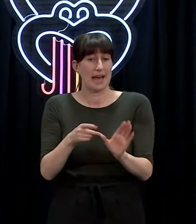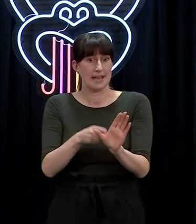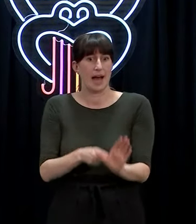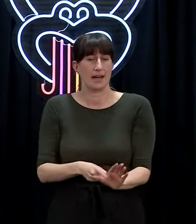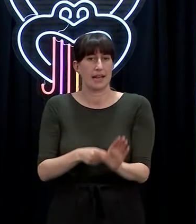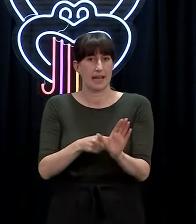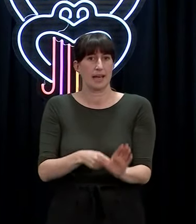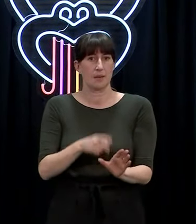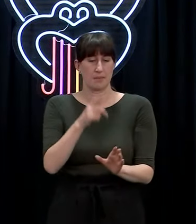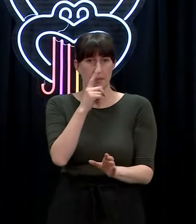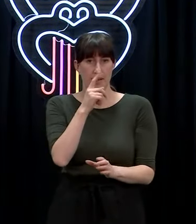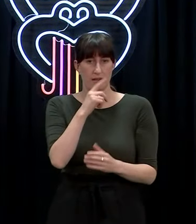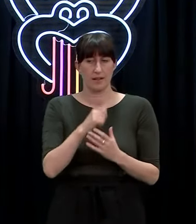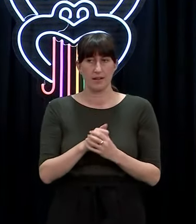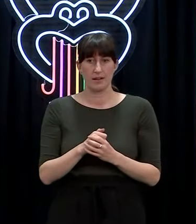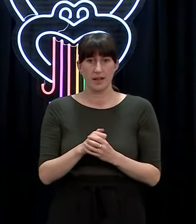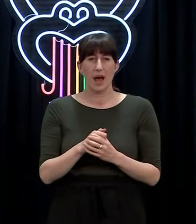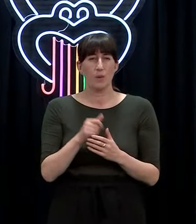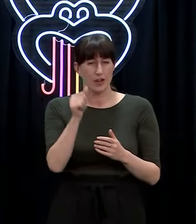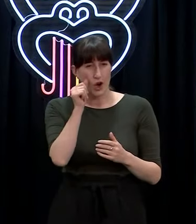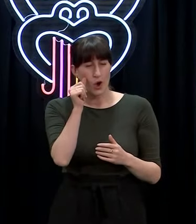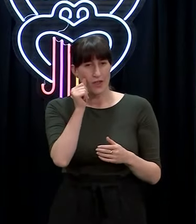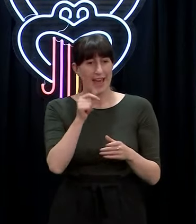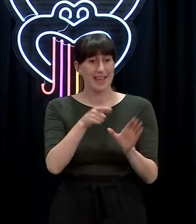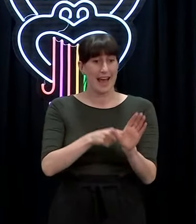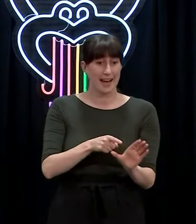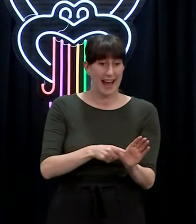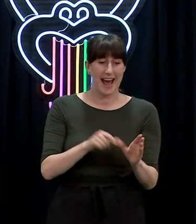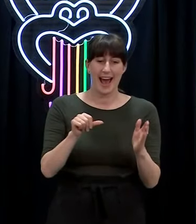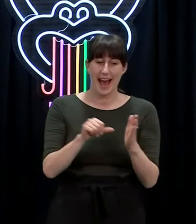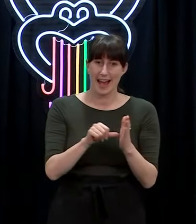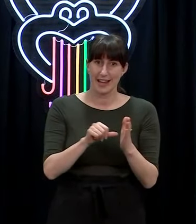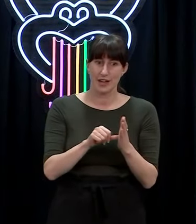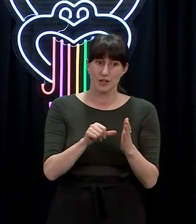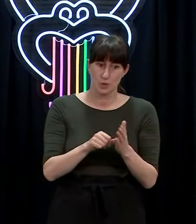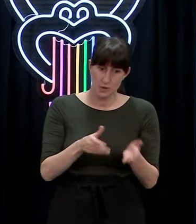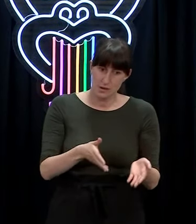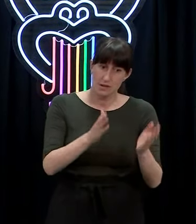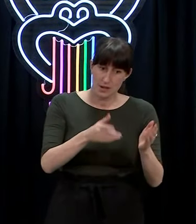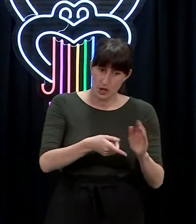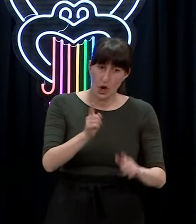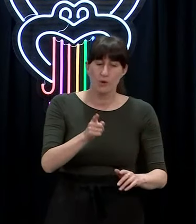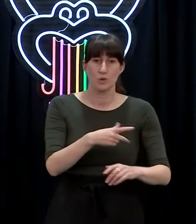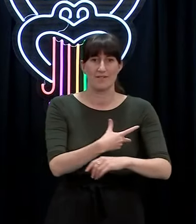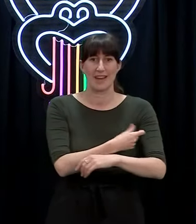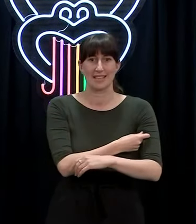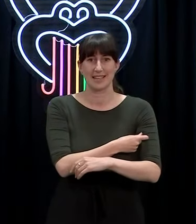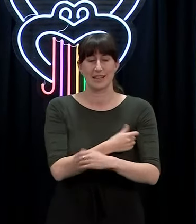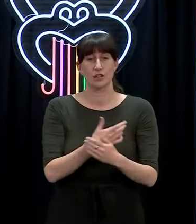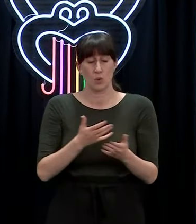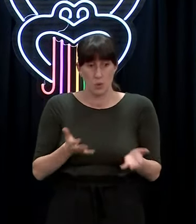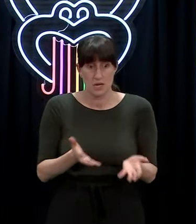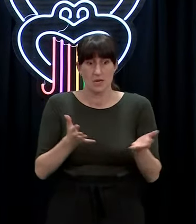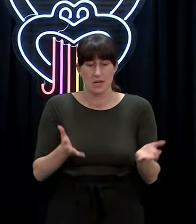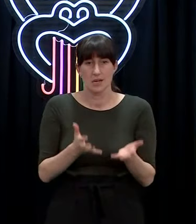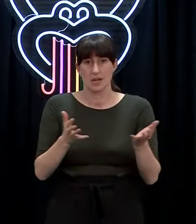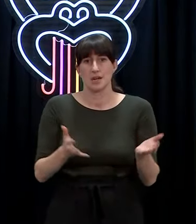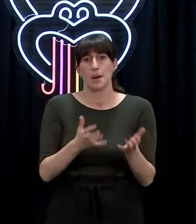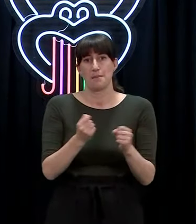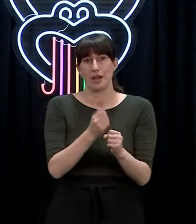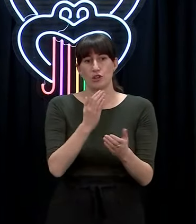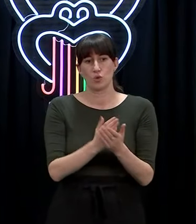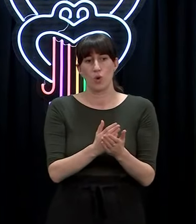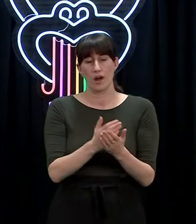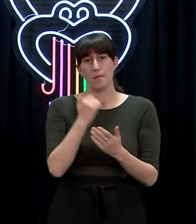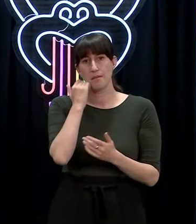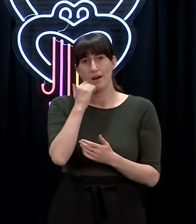the younger age cohort is potentially more difficult to reach than the older age cohort is. And so, yes, of course, we're going to be pushing out to make sure that